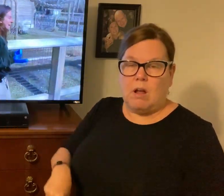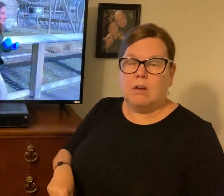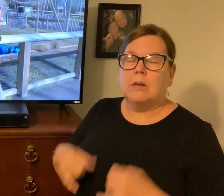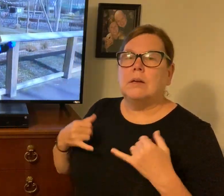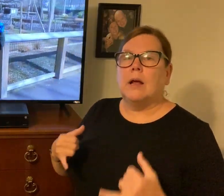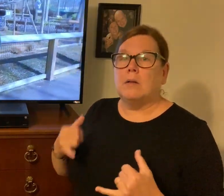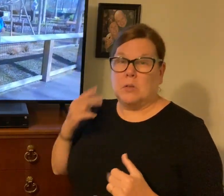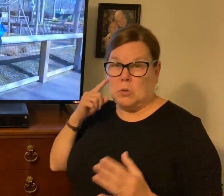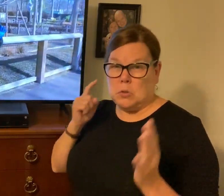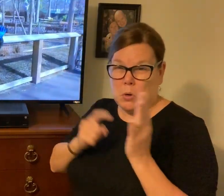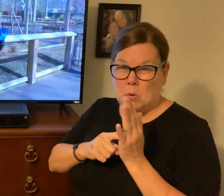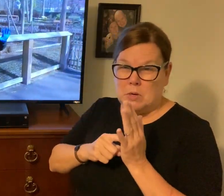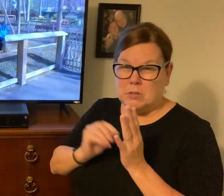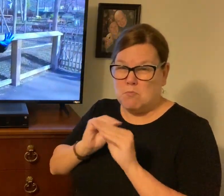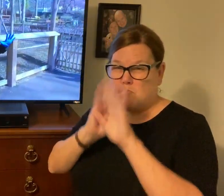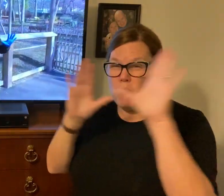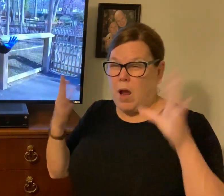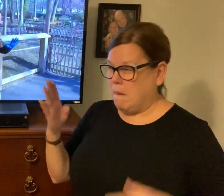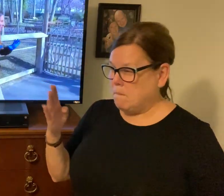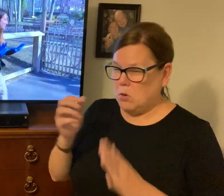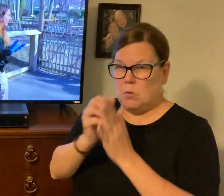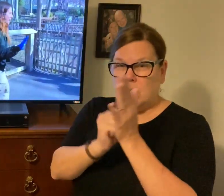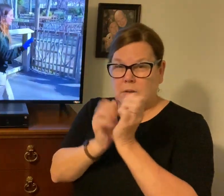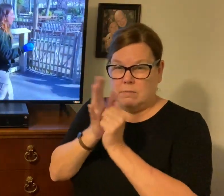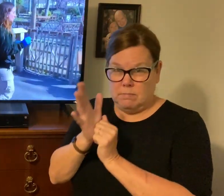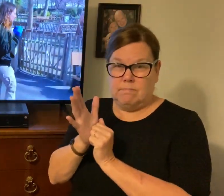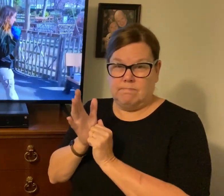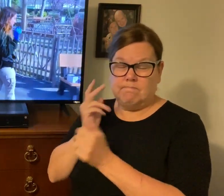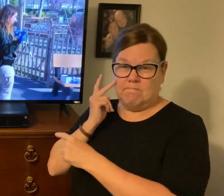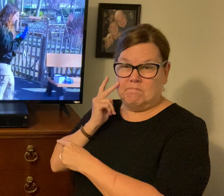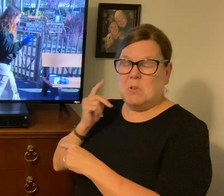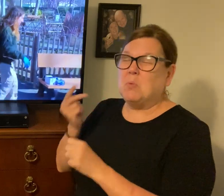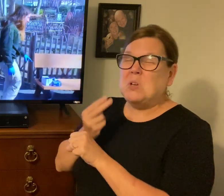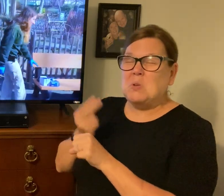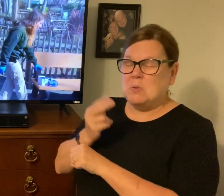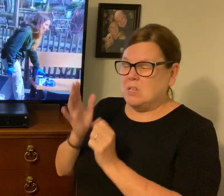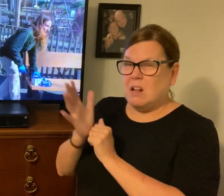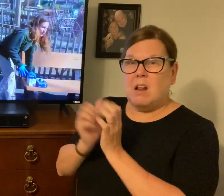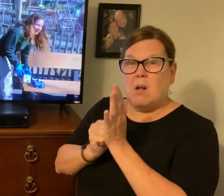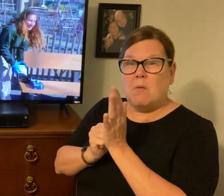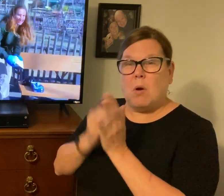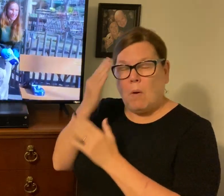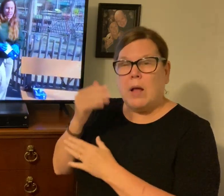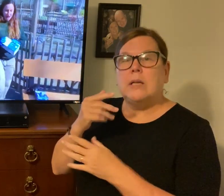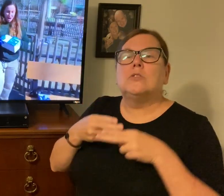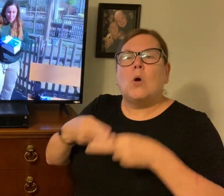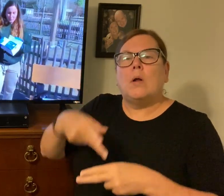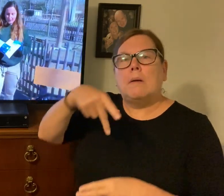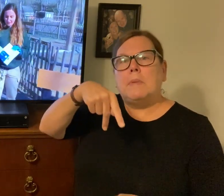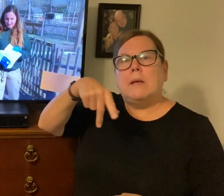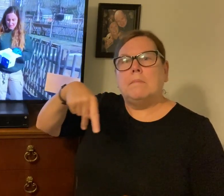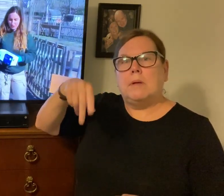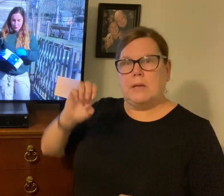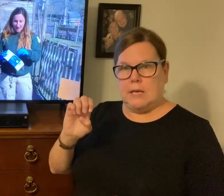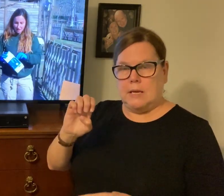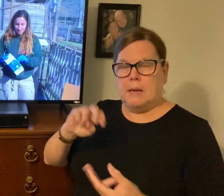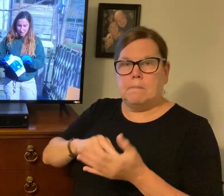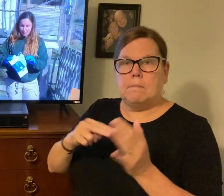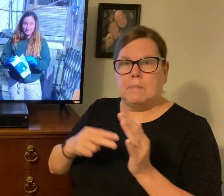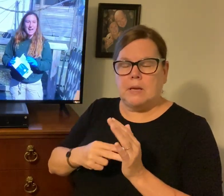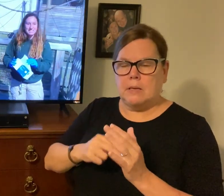guys may have noticed my bright blue gloves that I've been wearing this whole time. We use these and they are called PPE. PPE stands